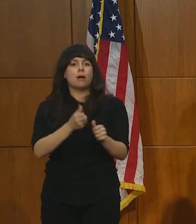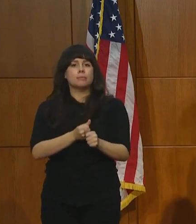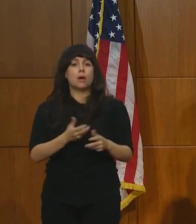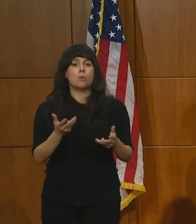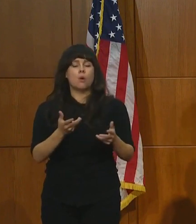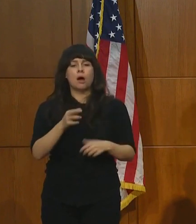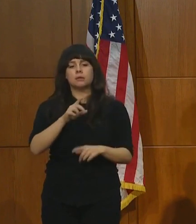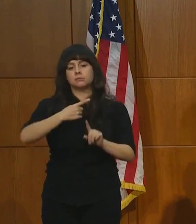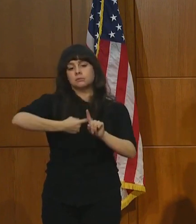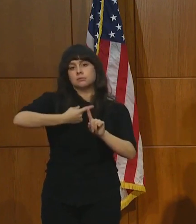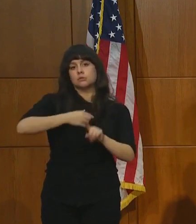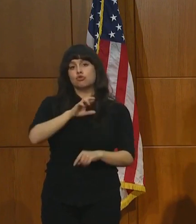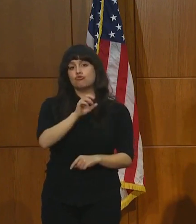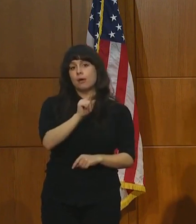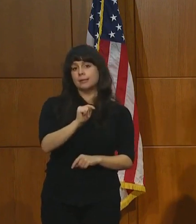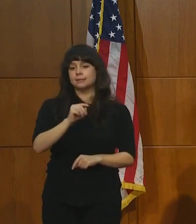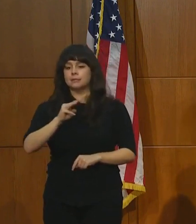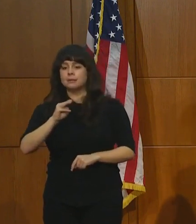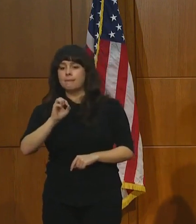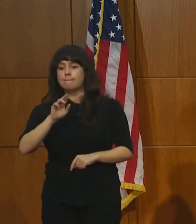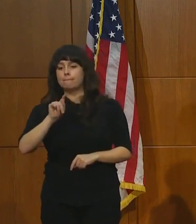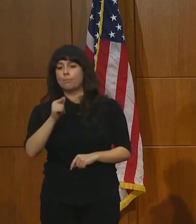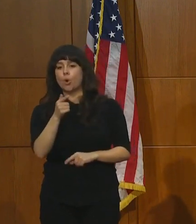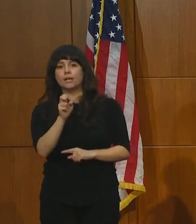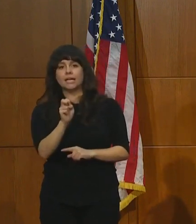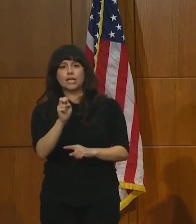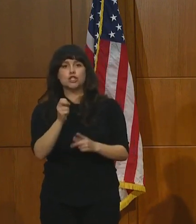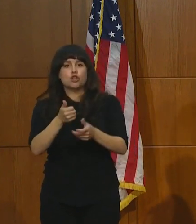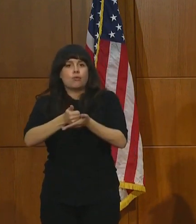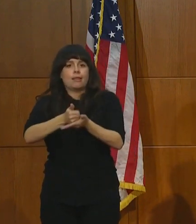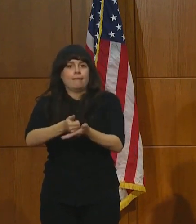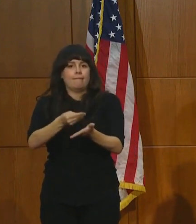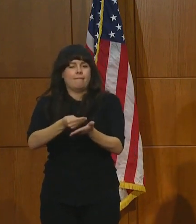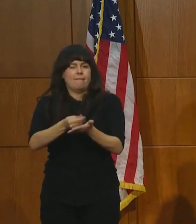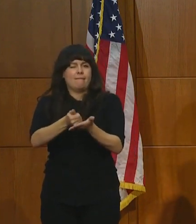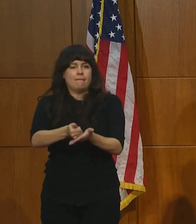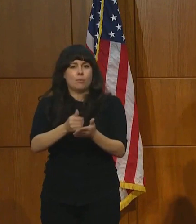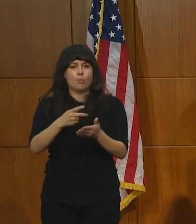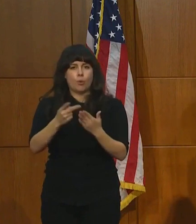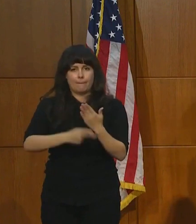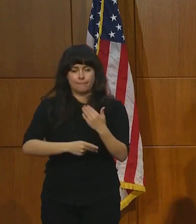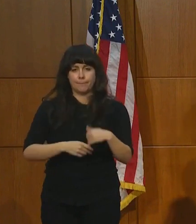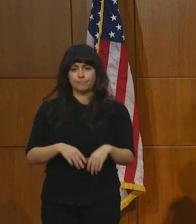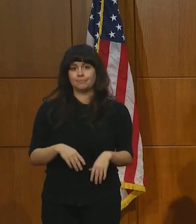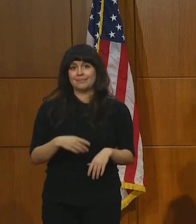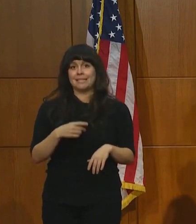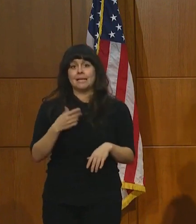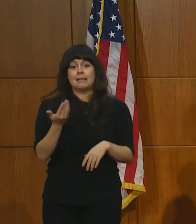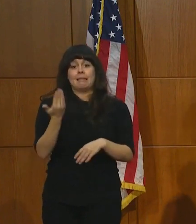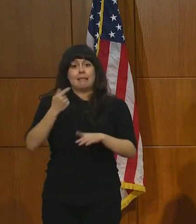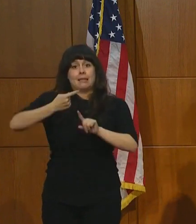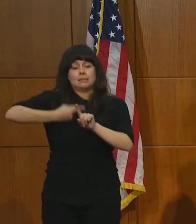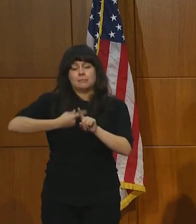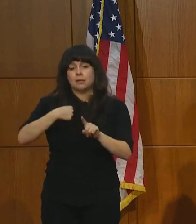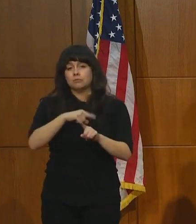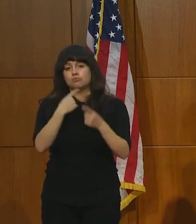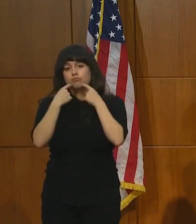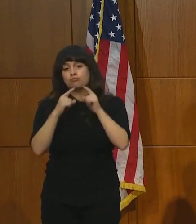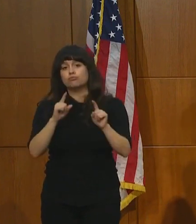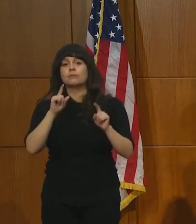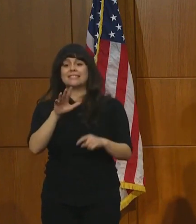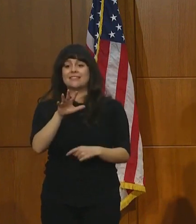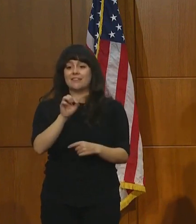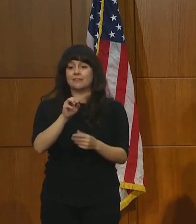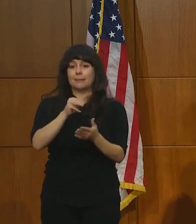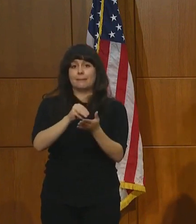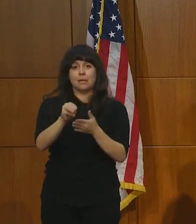mortgage relief program. At the end of last month, we announced $50 million in CARES Act funding to